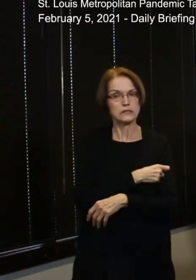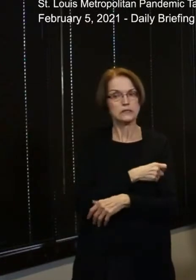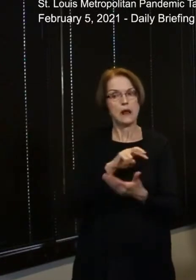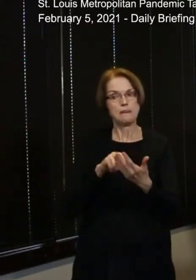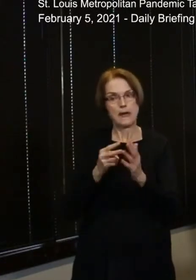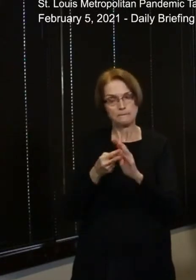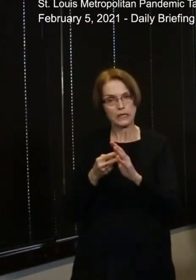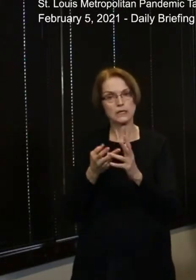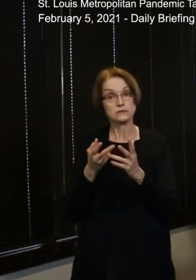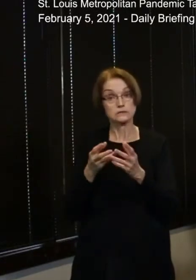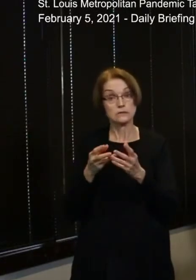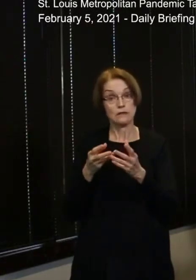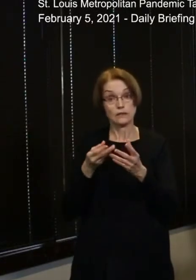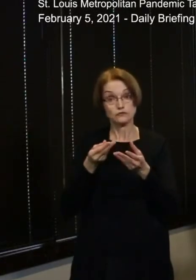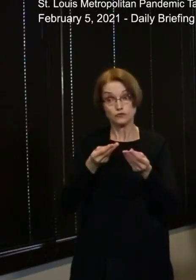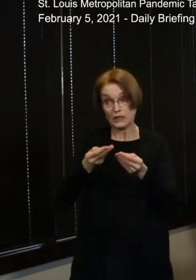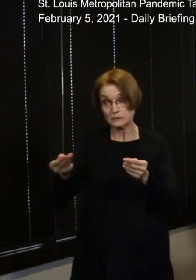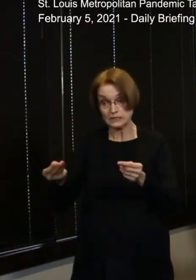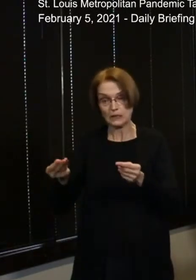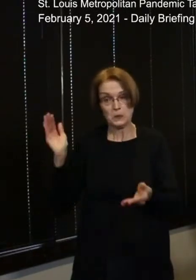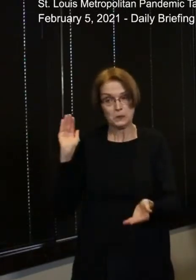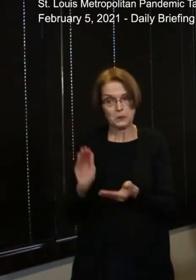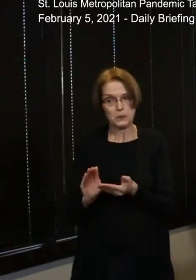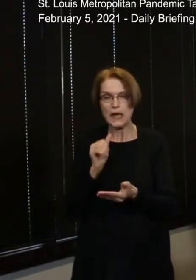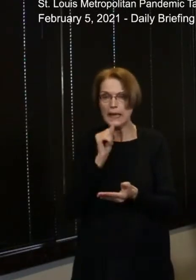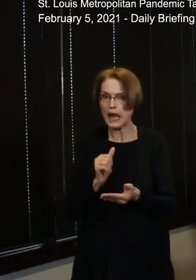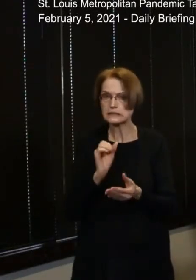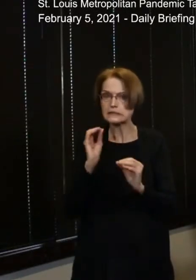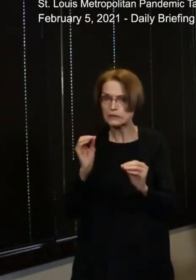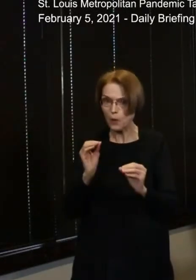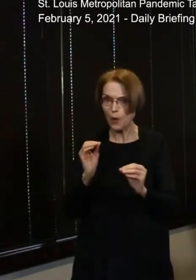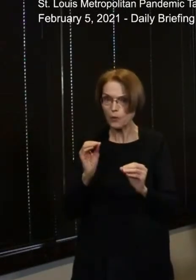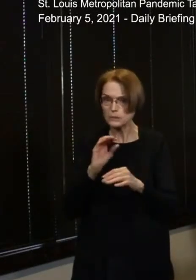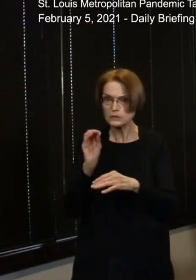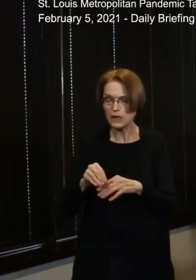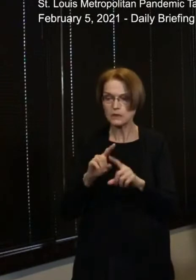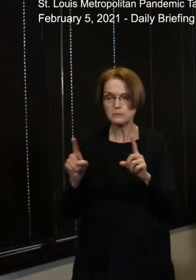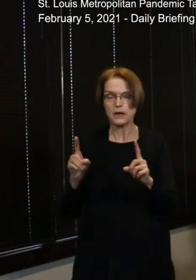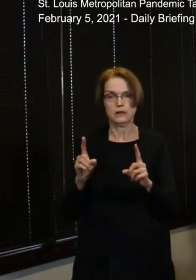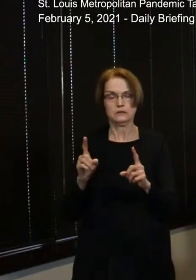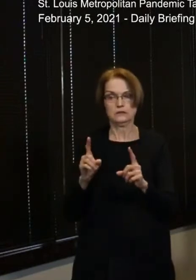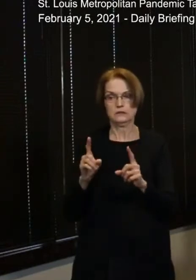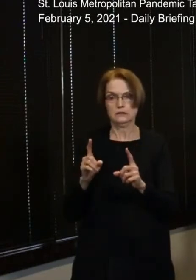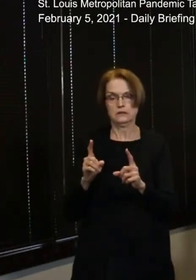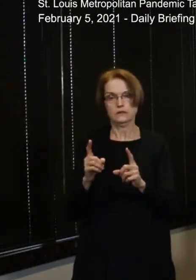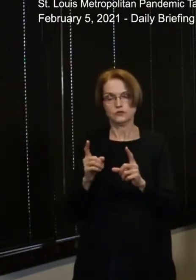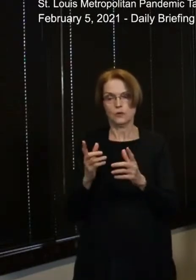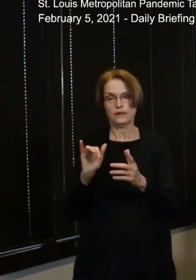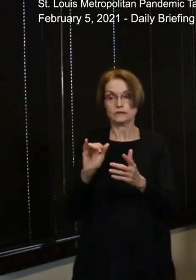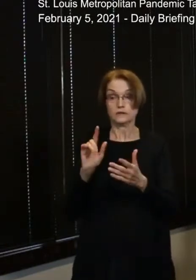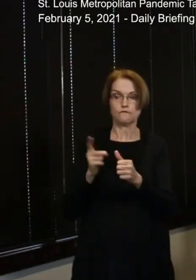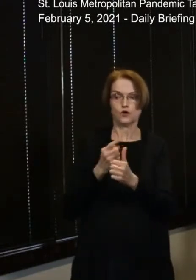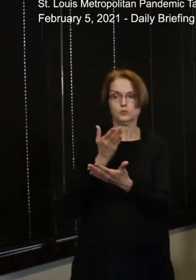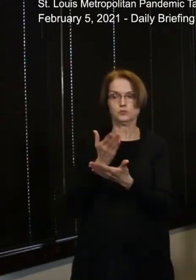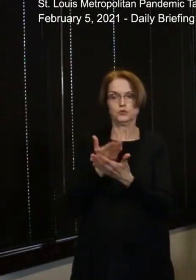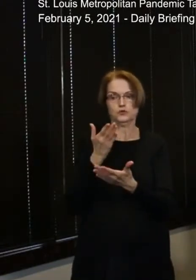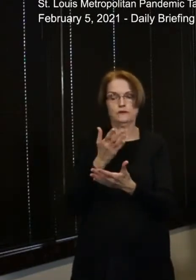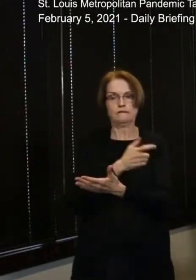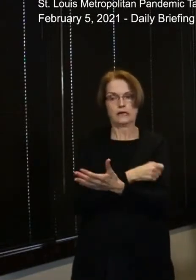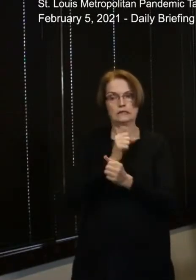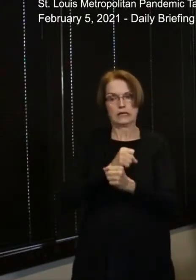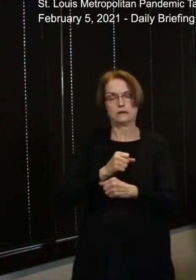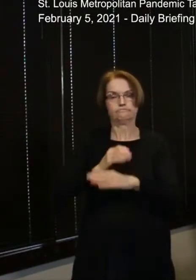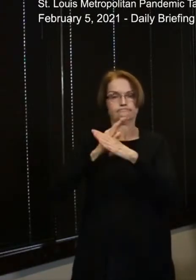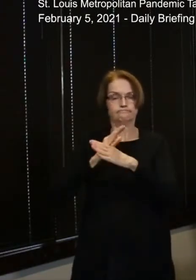It was just a decrease in transmissibility. It is really the first evidence that we have for vaccines and how they affect that. And I would suspect that